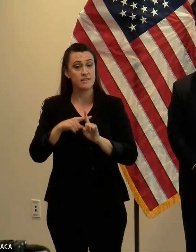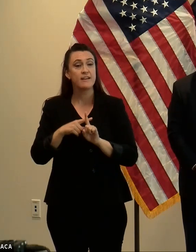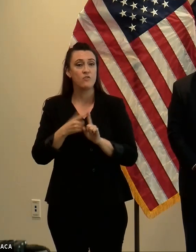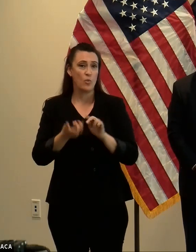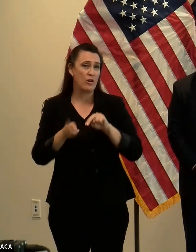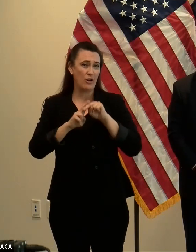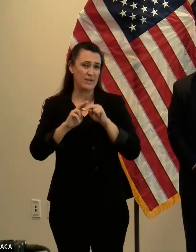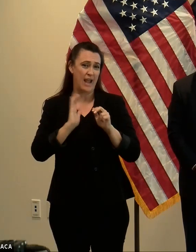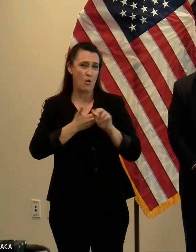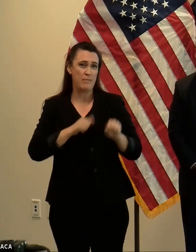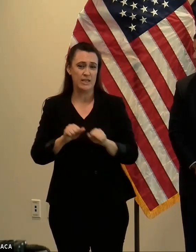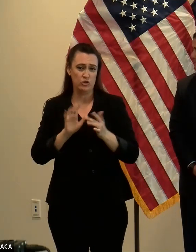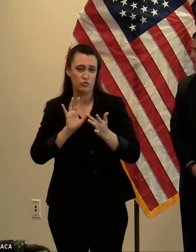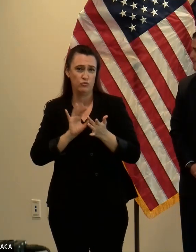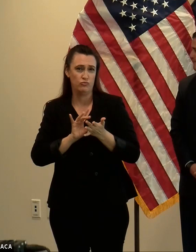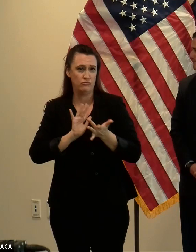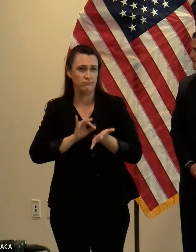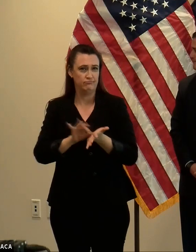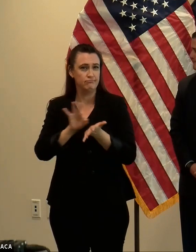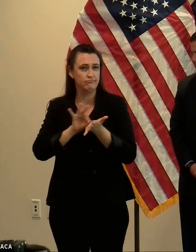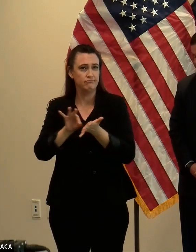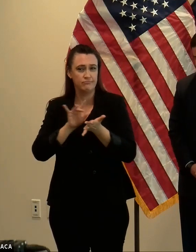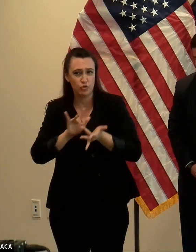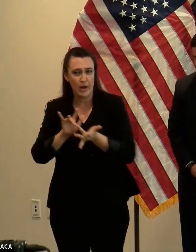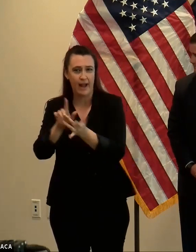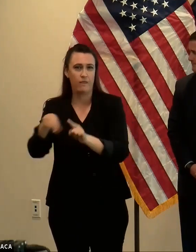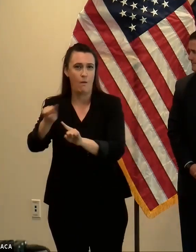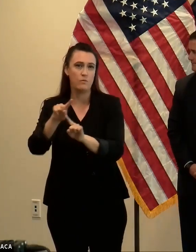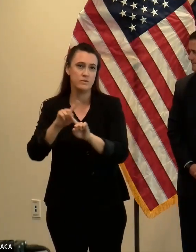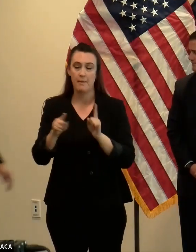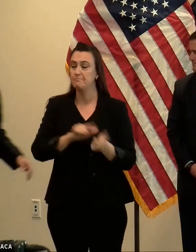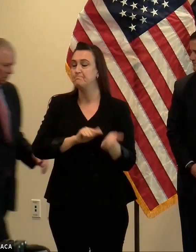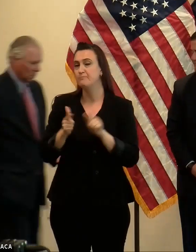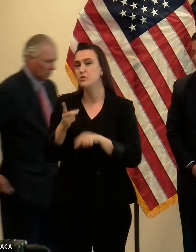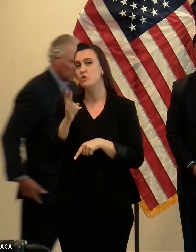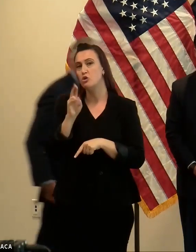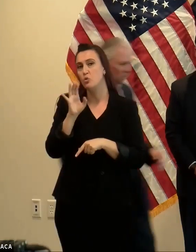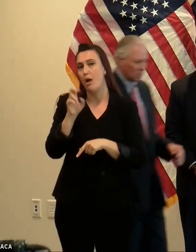answer that other question. I'll turn it over to Dr. Robbins to talk about the serology project.